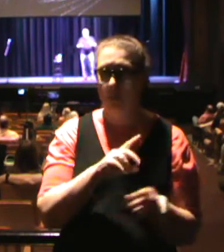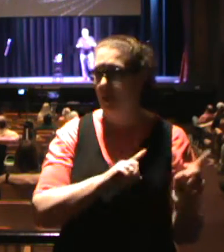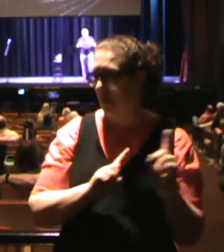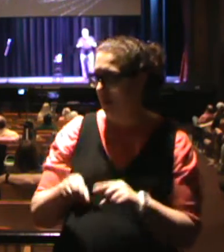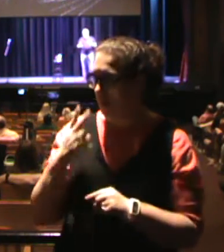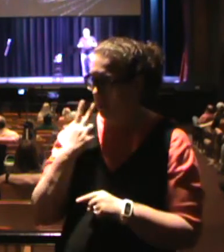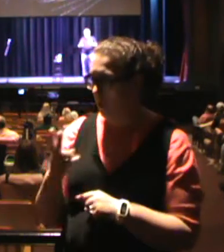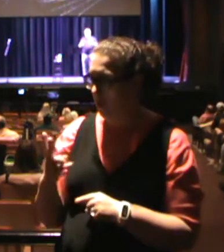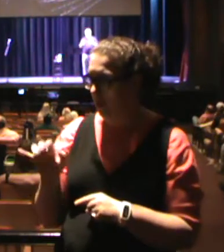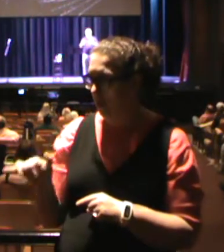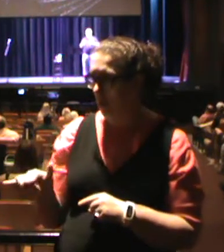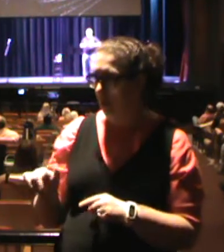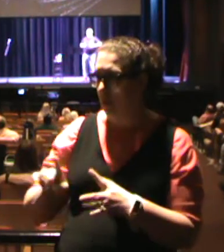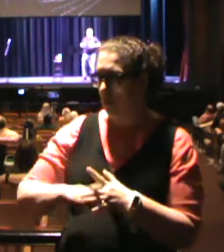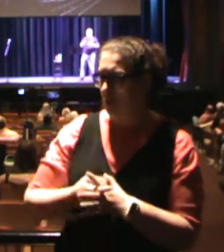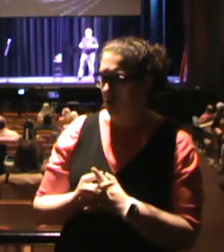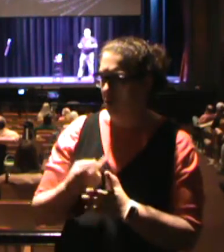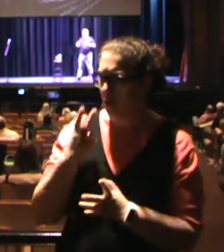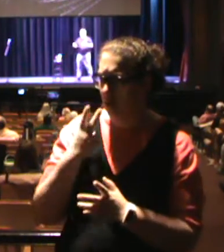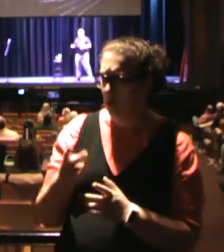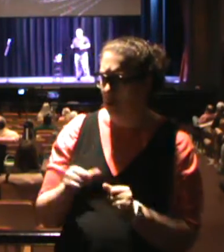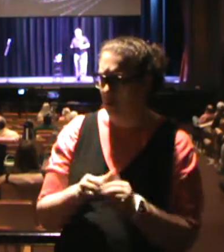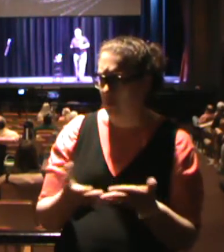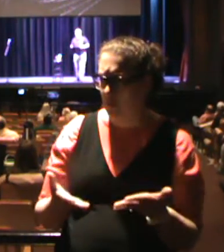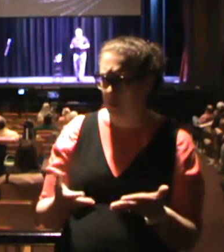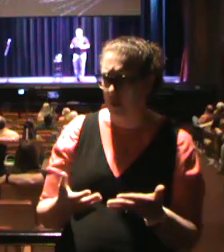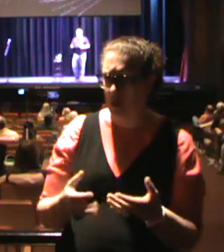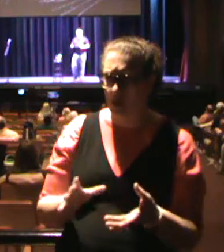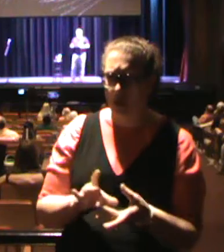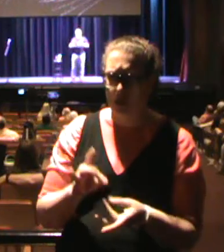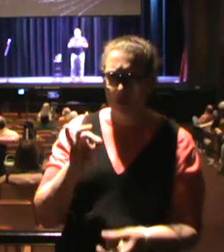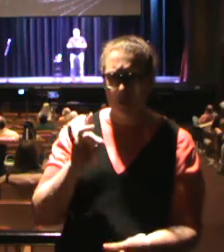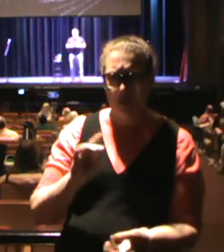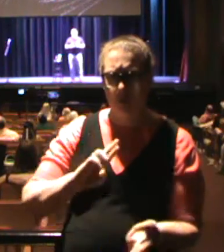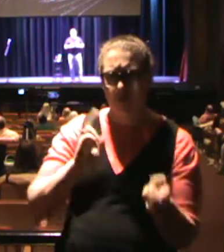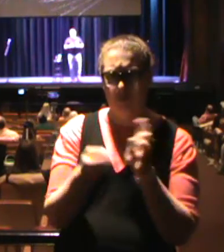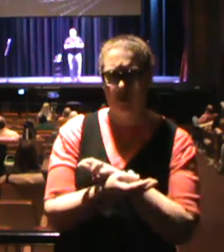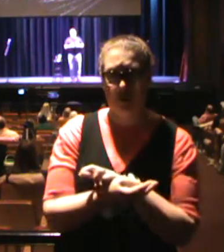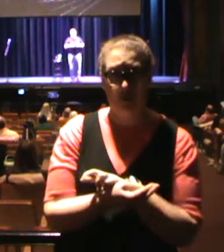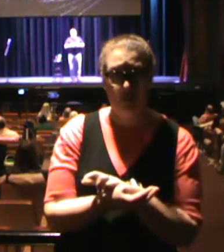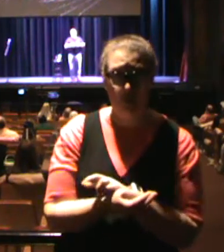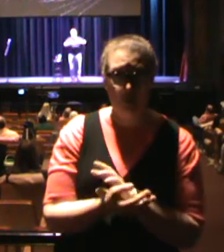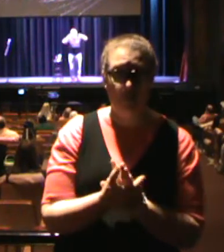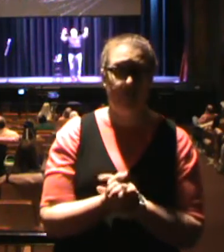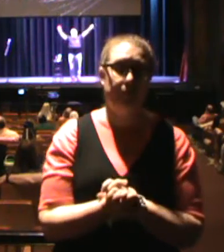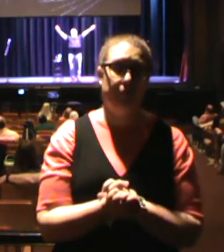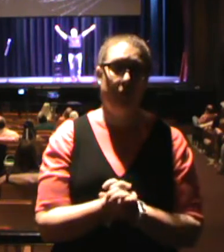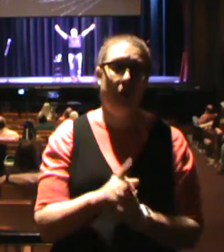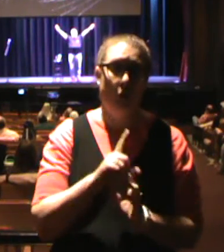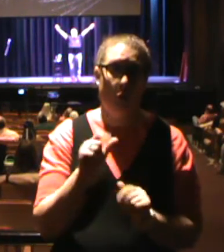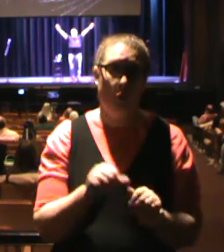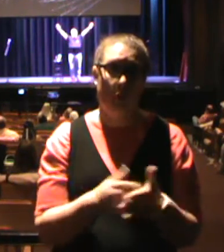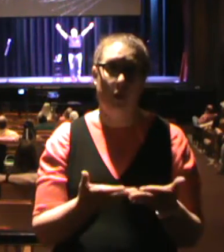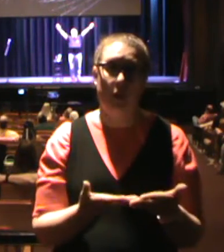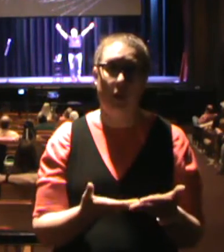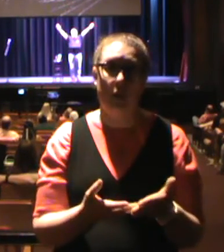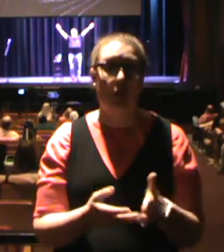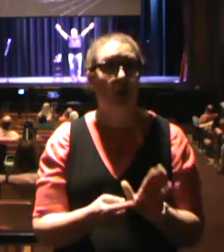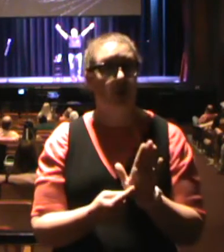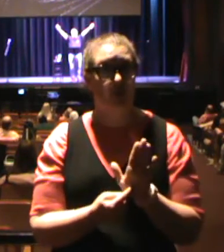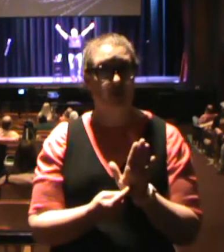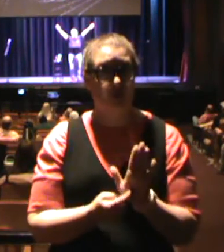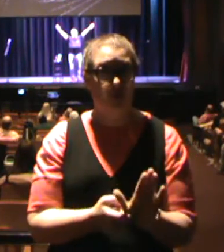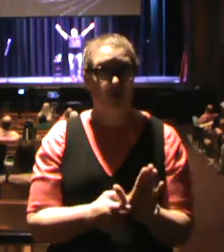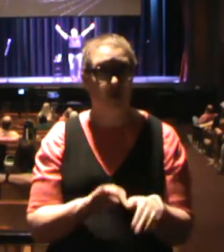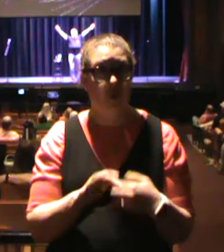he started looking at this thing called spiritual restoration. It's one thing to be able to point out all the flaws,